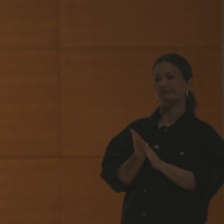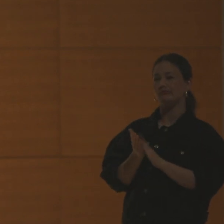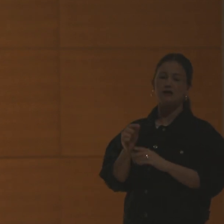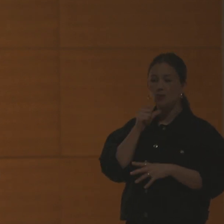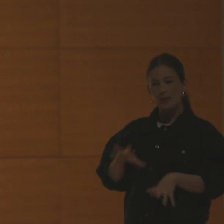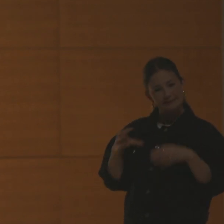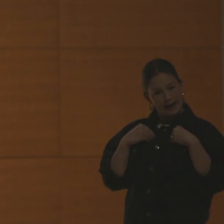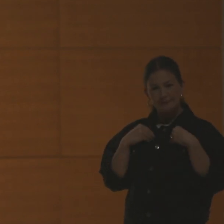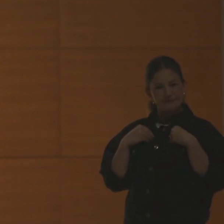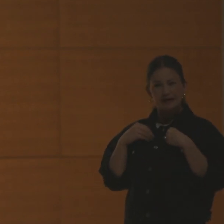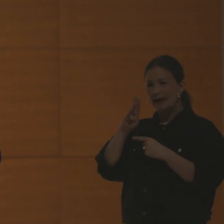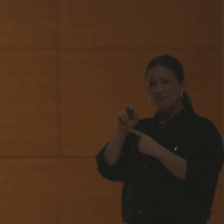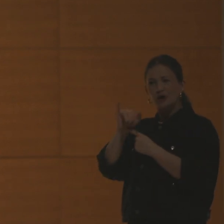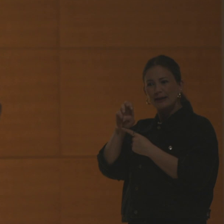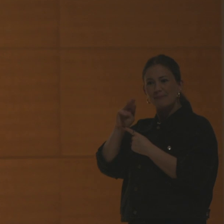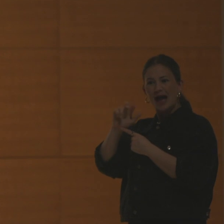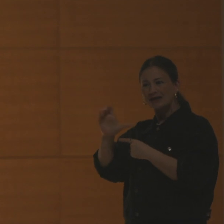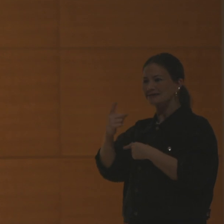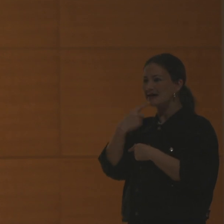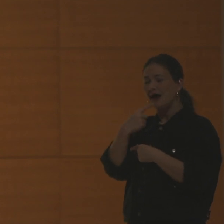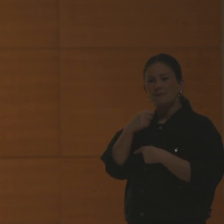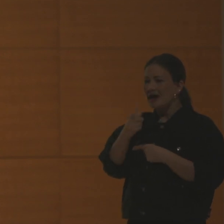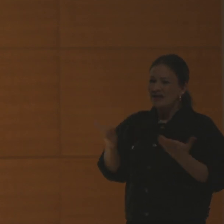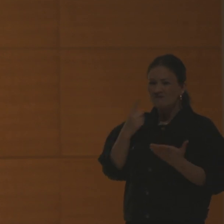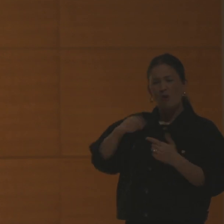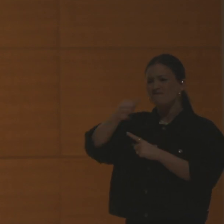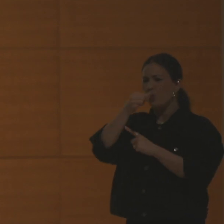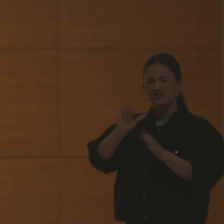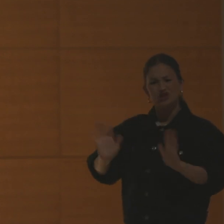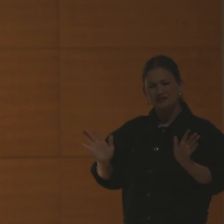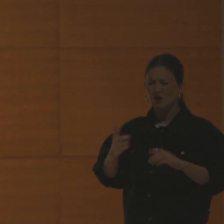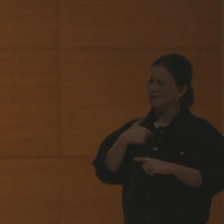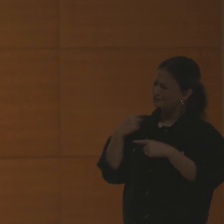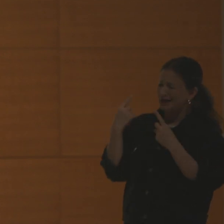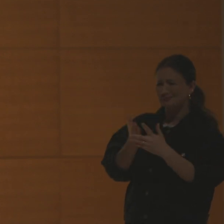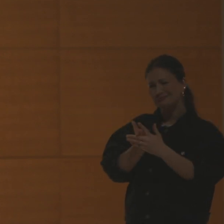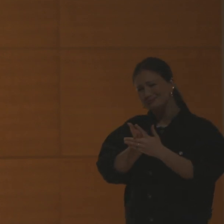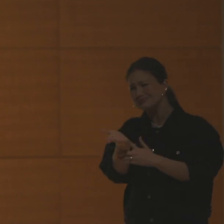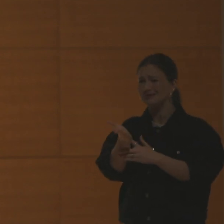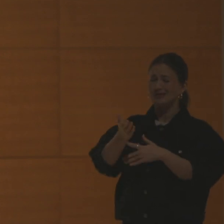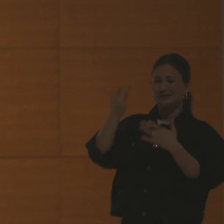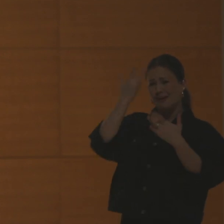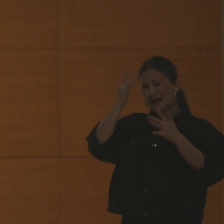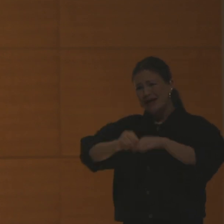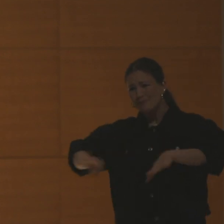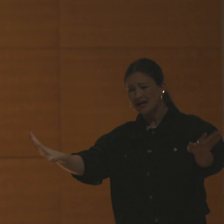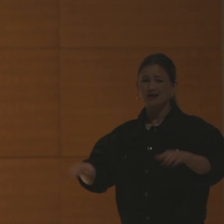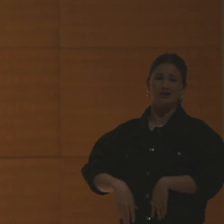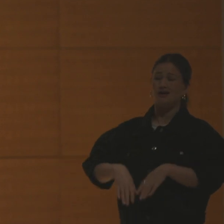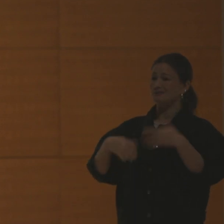not here for any foolishness. We have to endure a lot. We're enduring a pandemic, rising fascism,